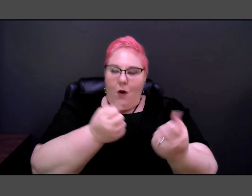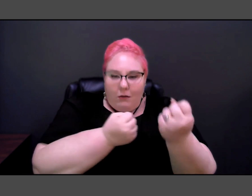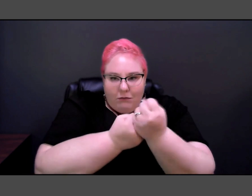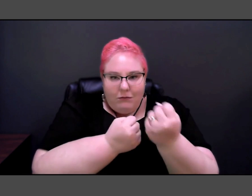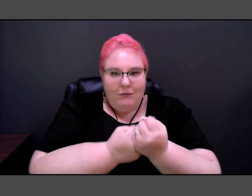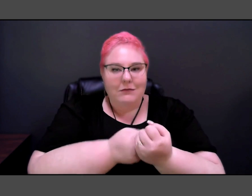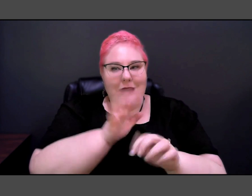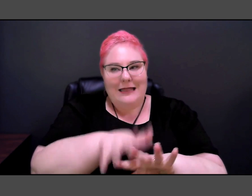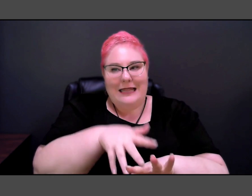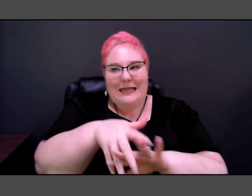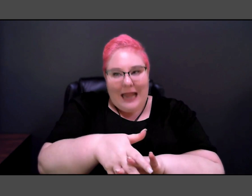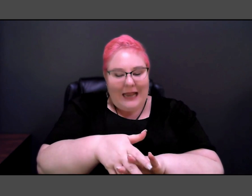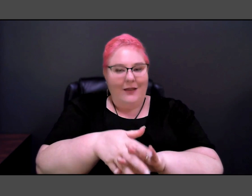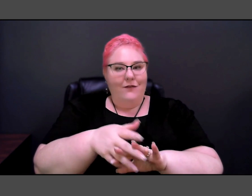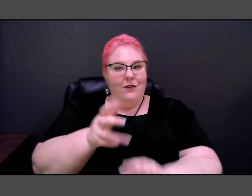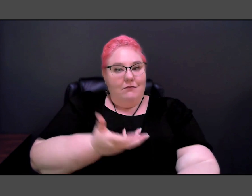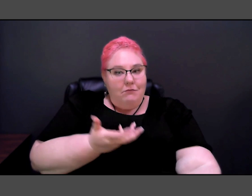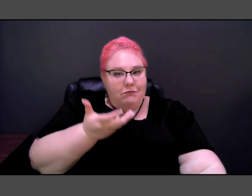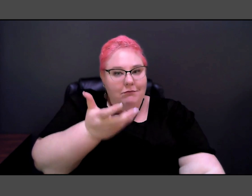out to